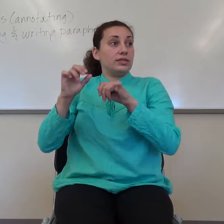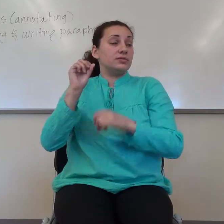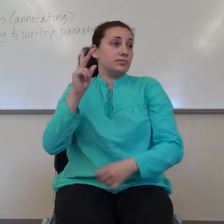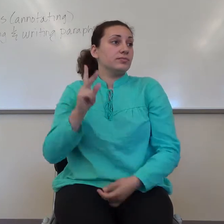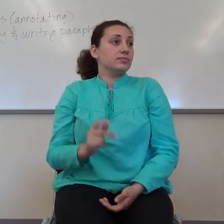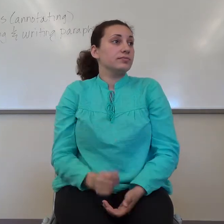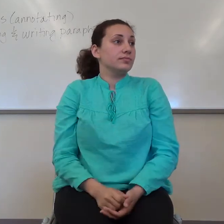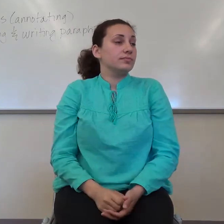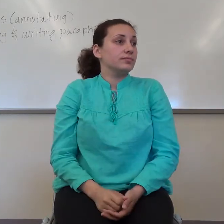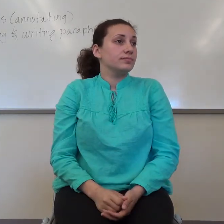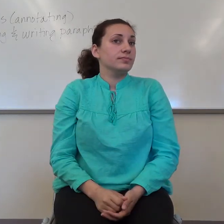And,